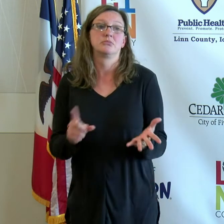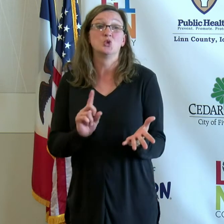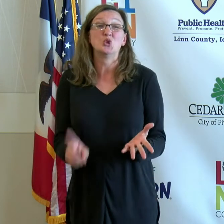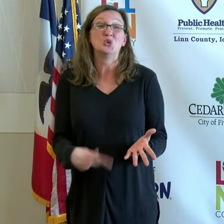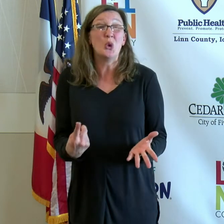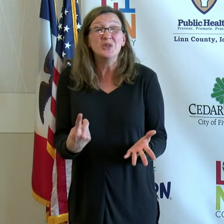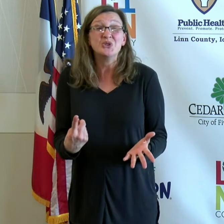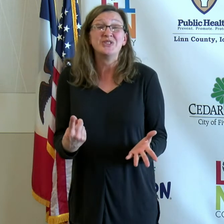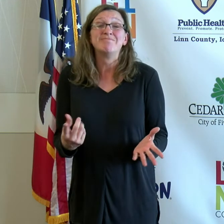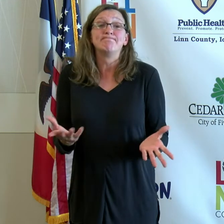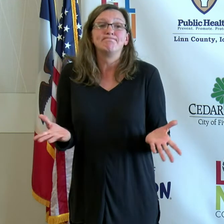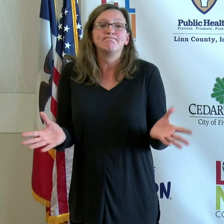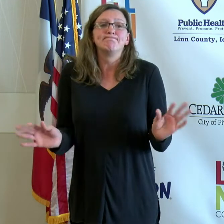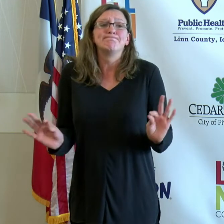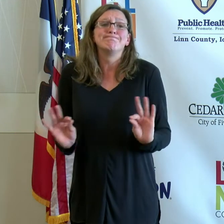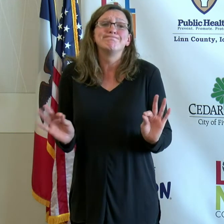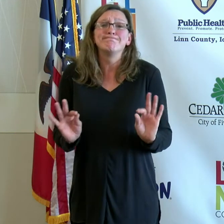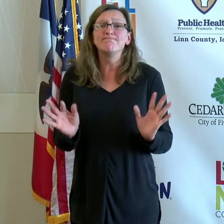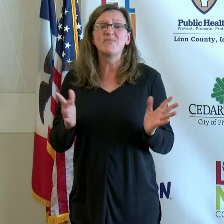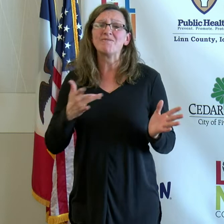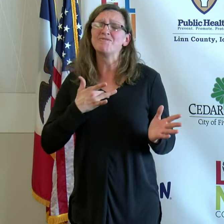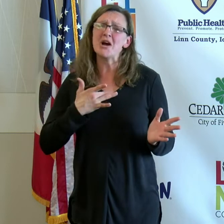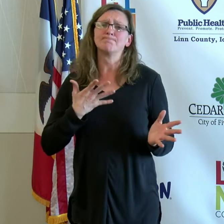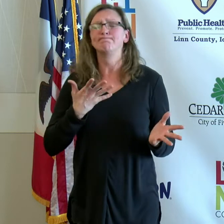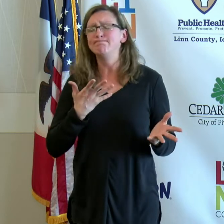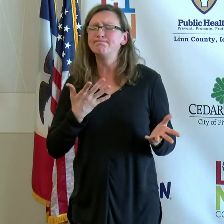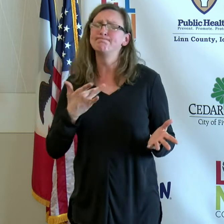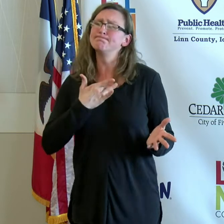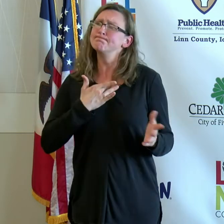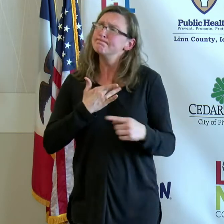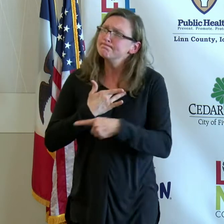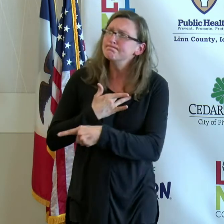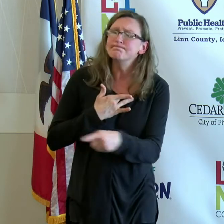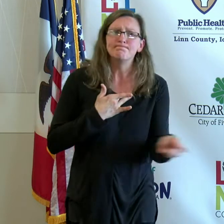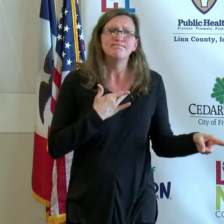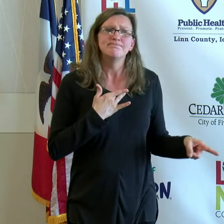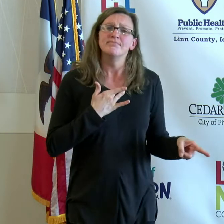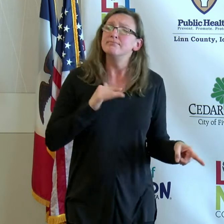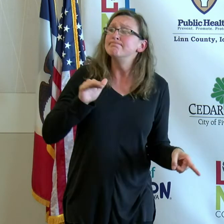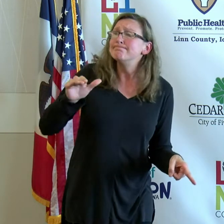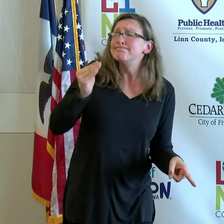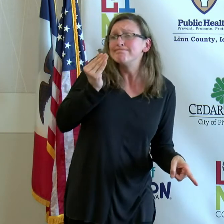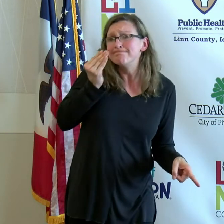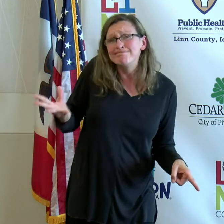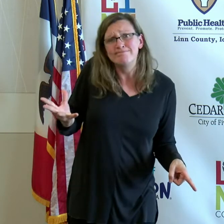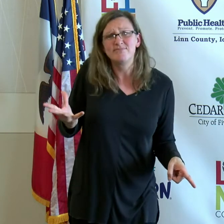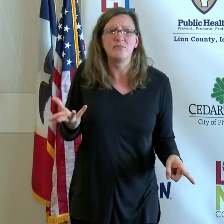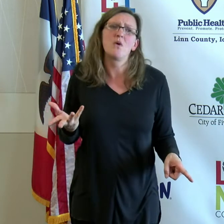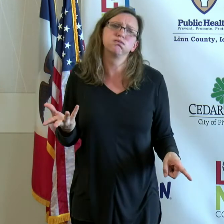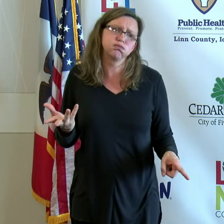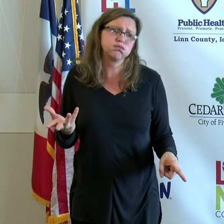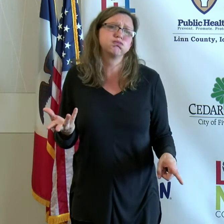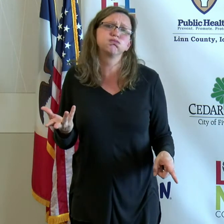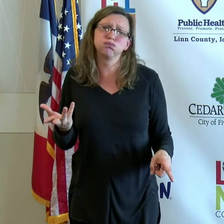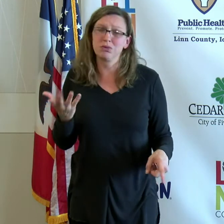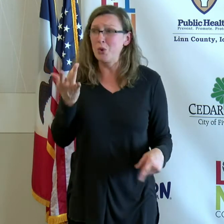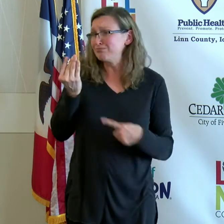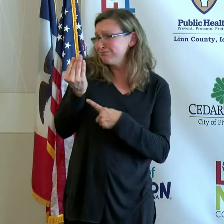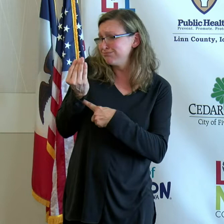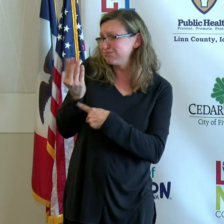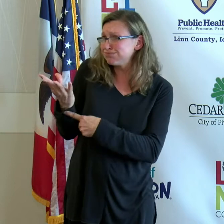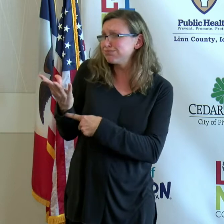support, it reaches out and closes that isolation gap, and it also may lend to opening doors for further